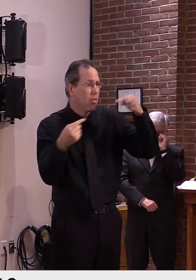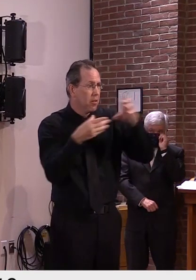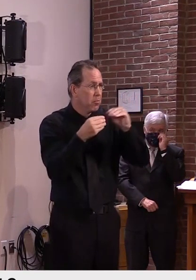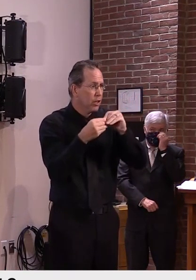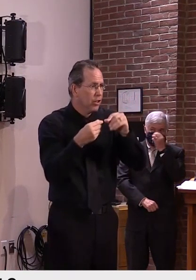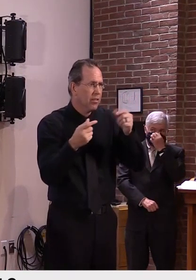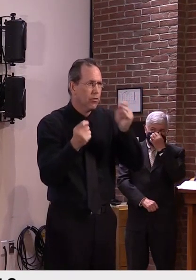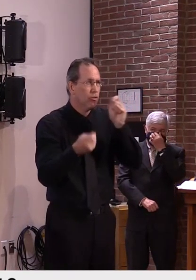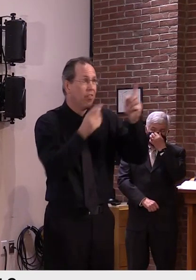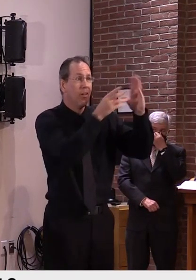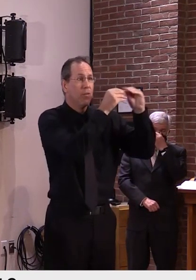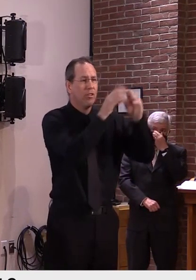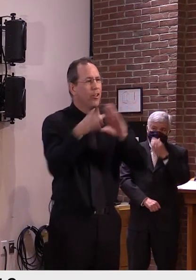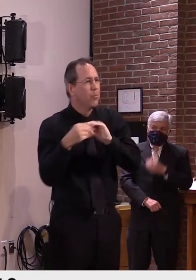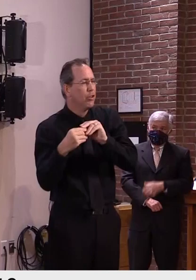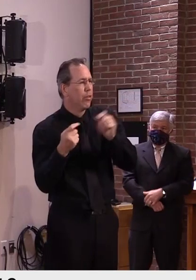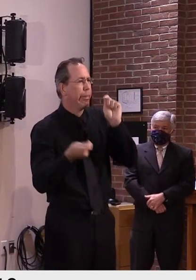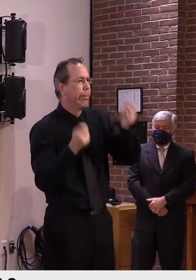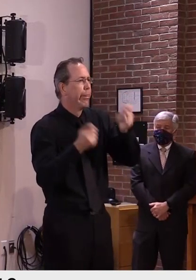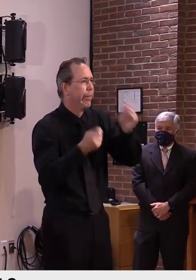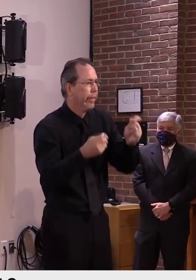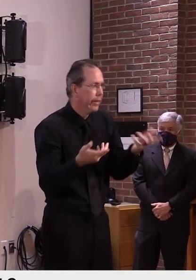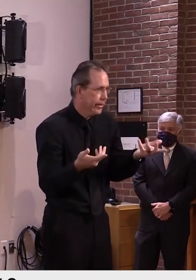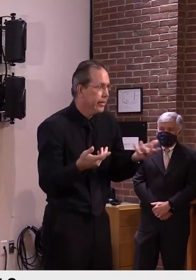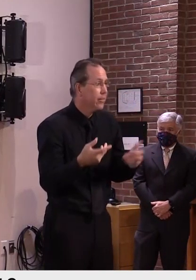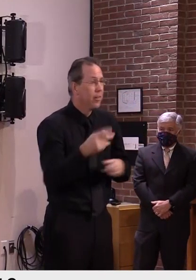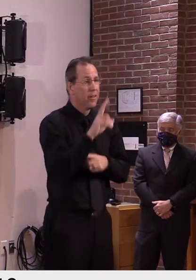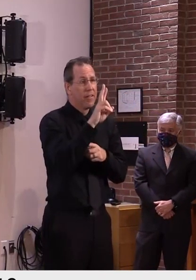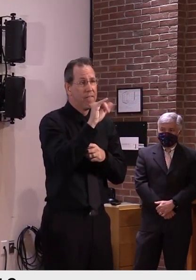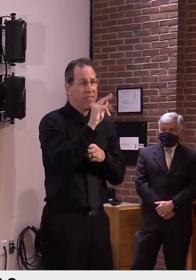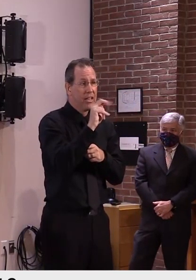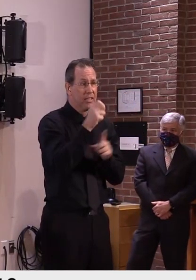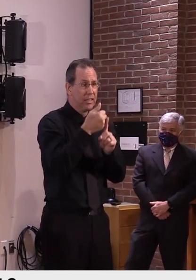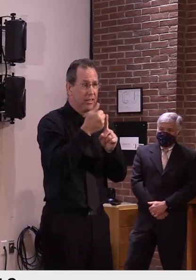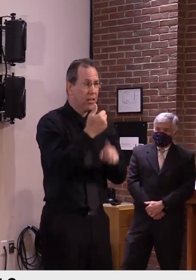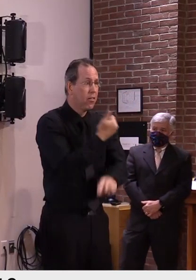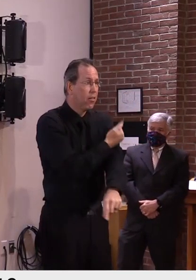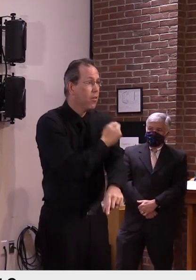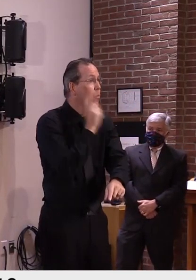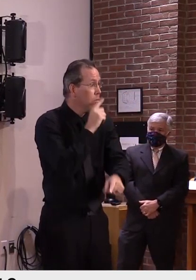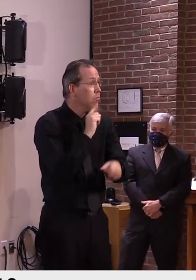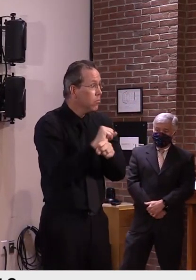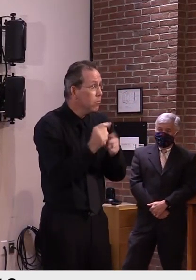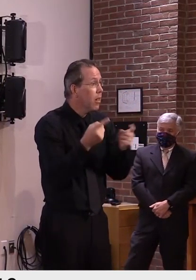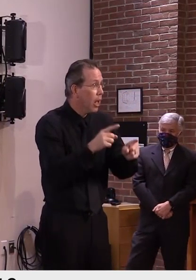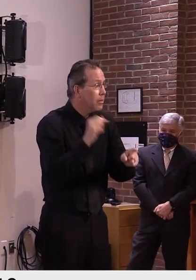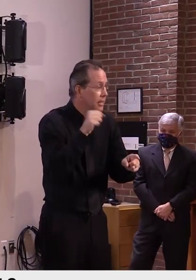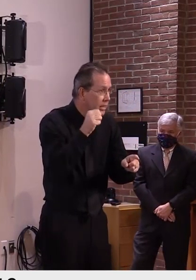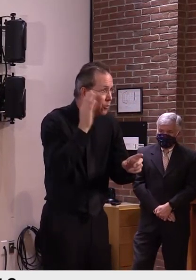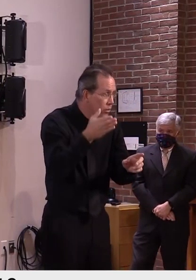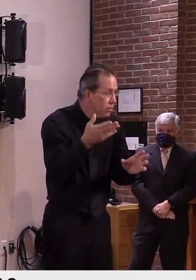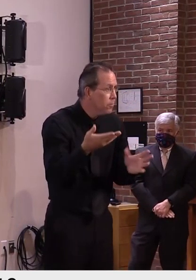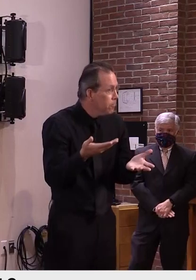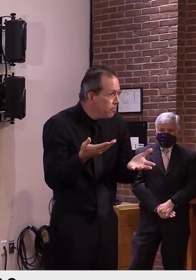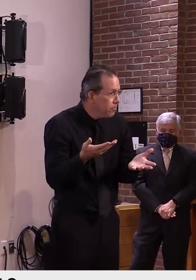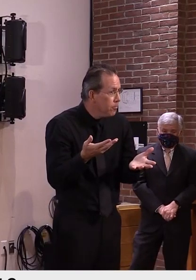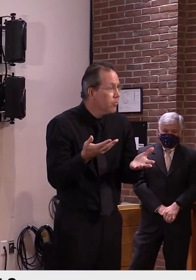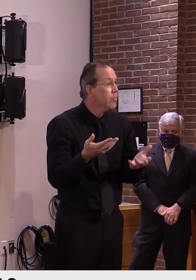is the vaccine may indeed be here by the year's end, but that's only for a very small percentage of the